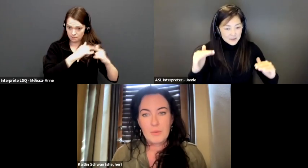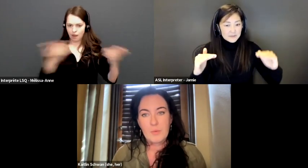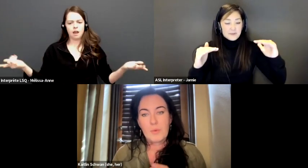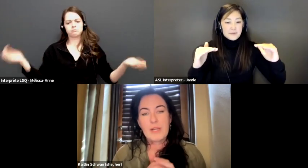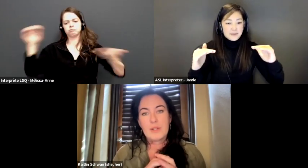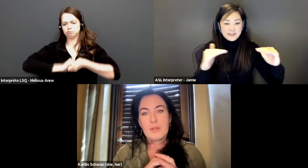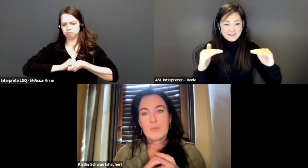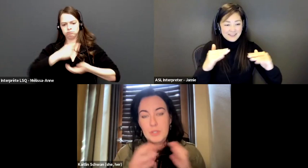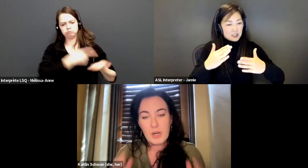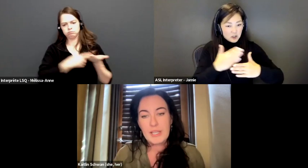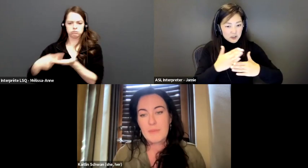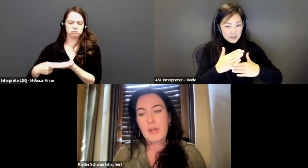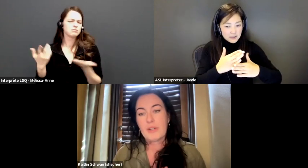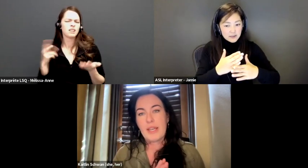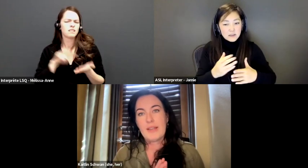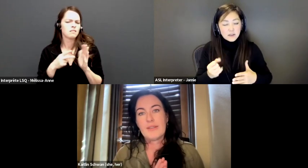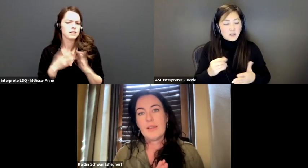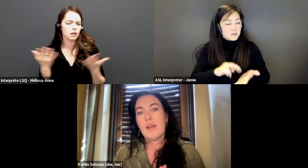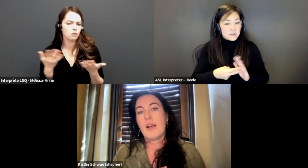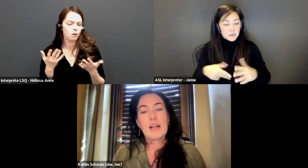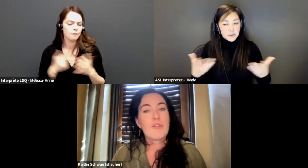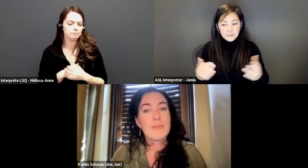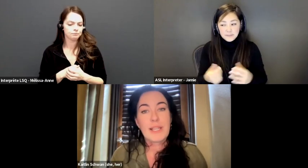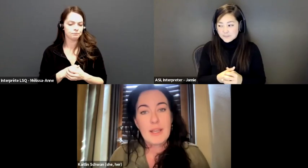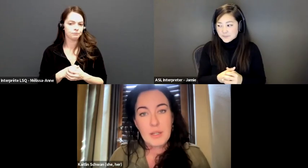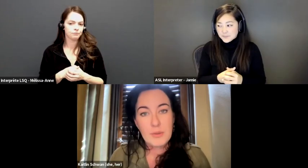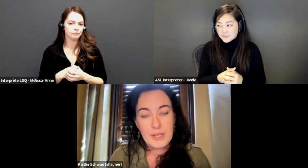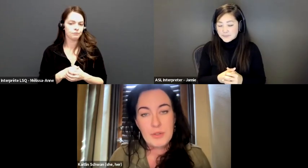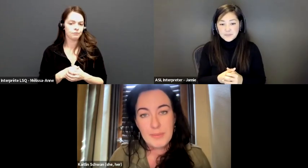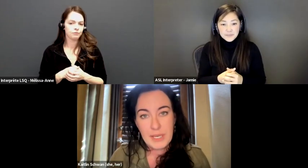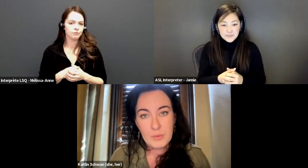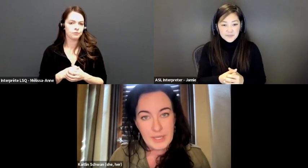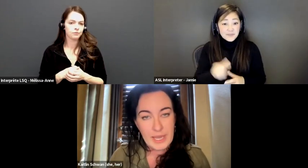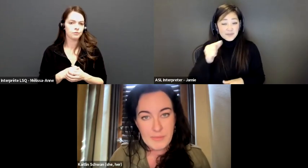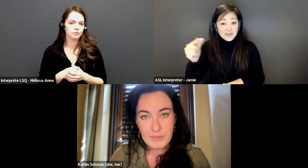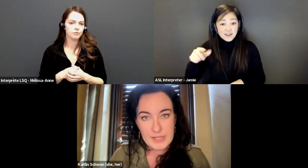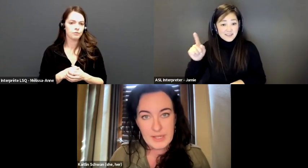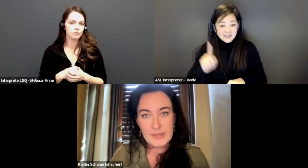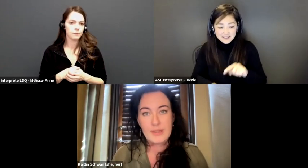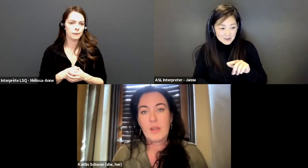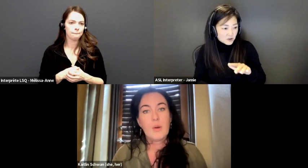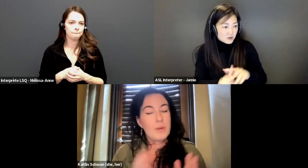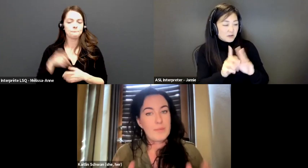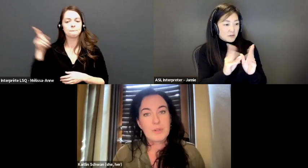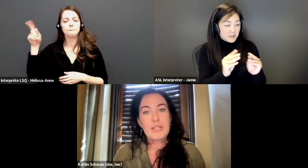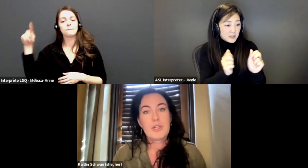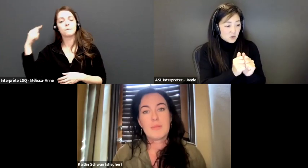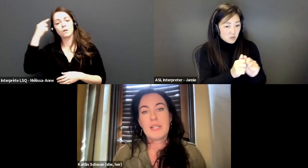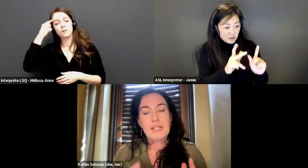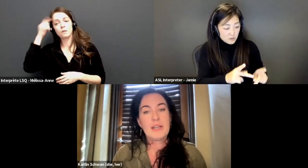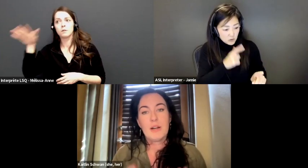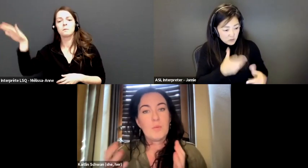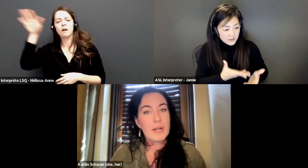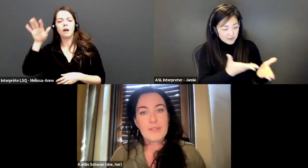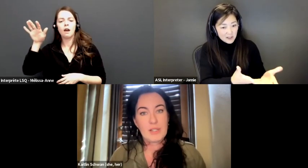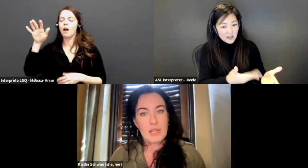that? What we're talking about is a government can't go into a meeting with encampment residents with a predetermined